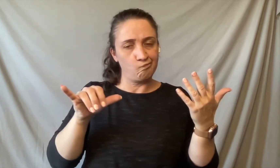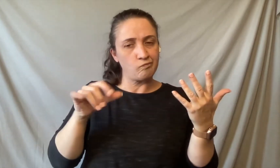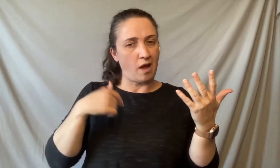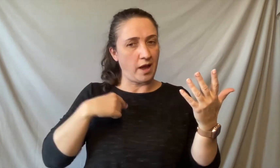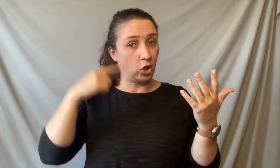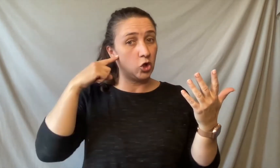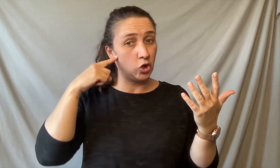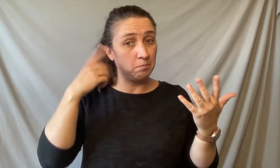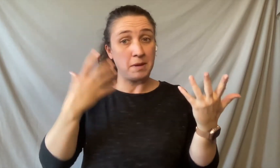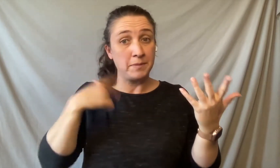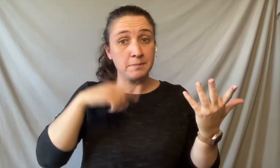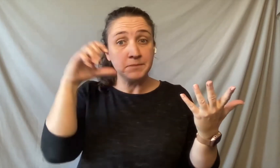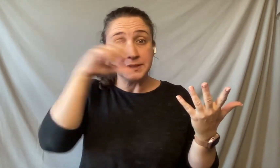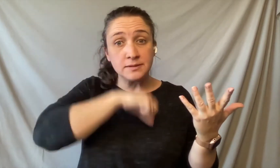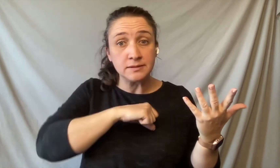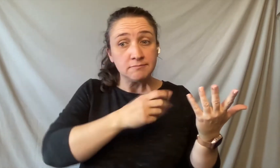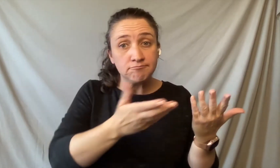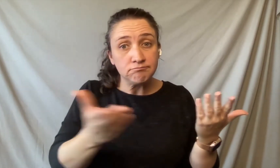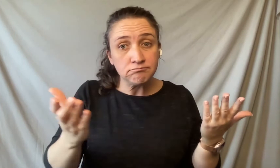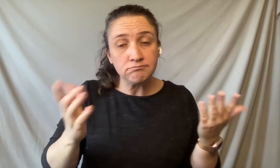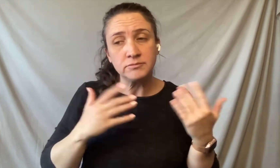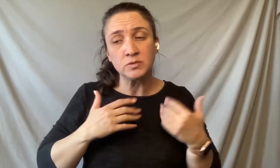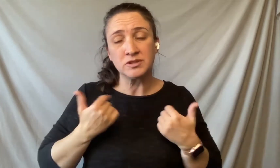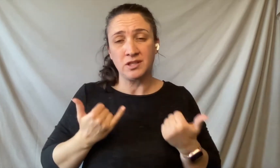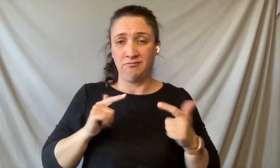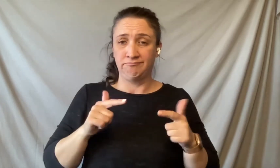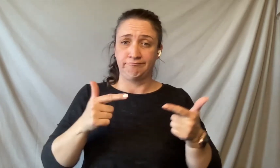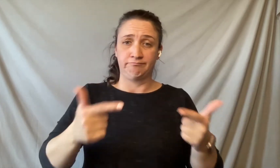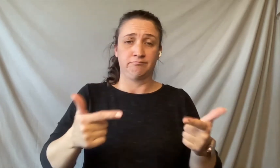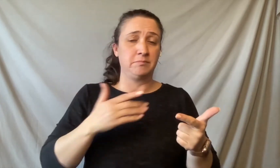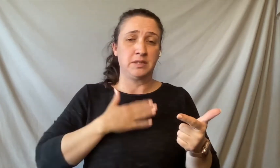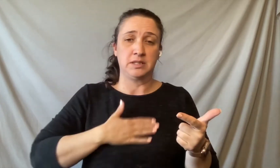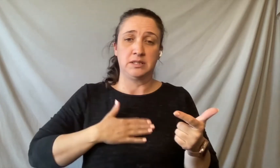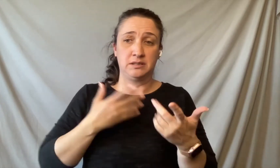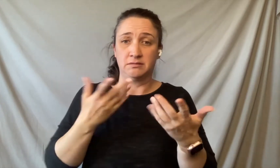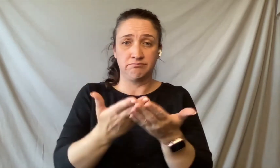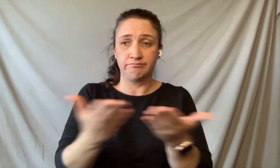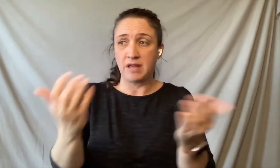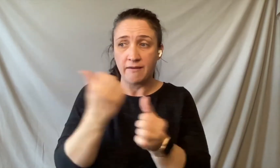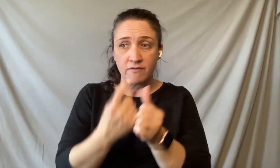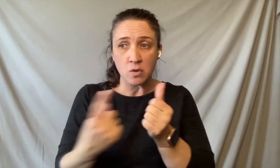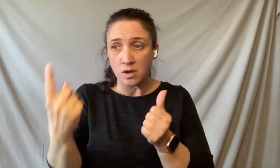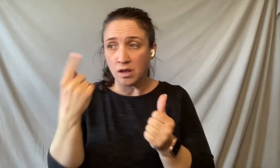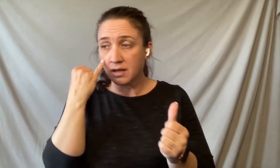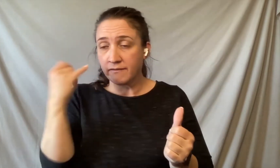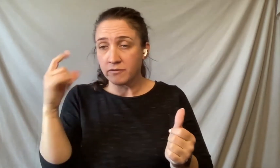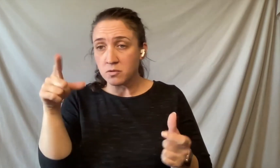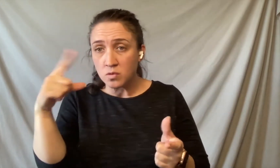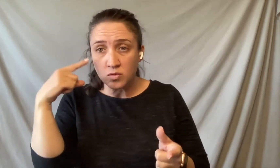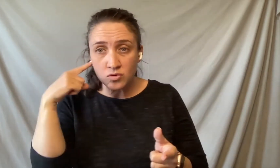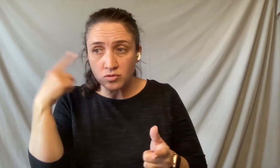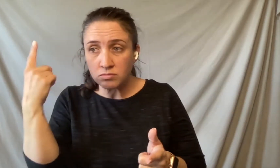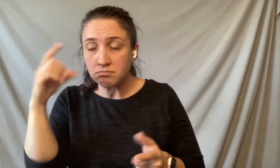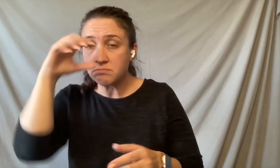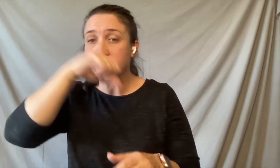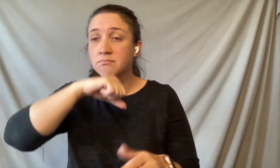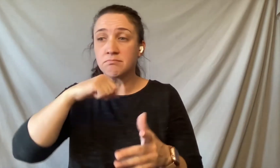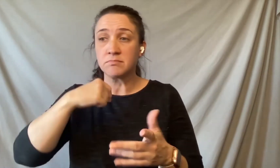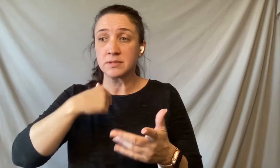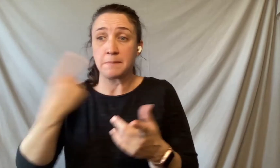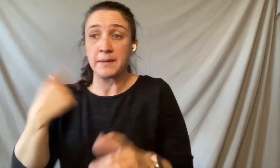And so I open the floor and to Paul and to everyone else, if there are